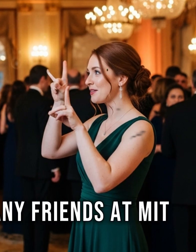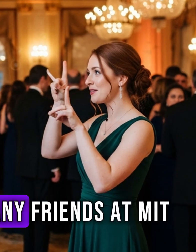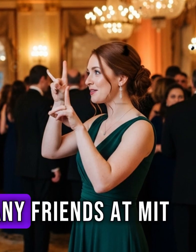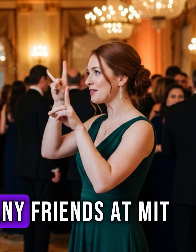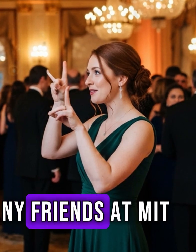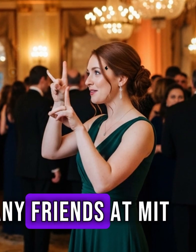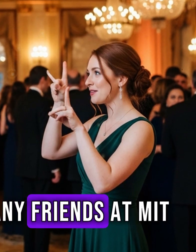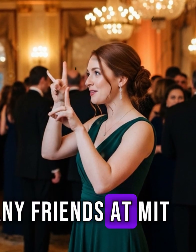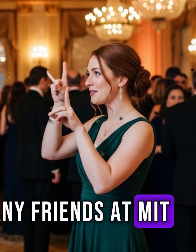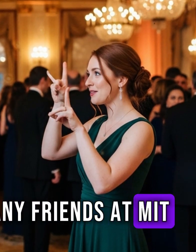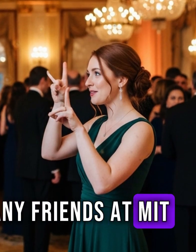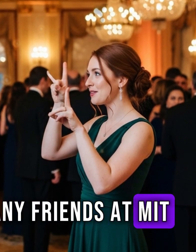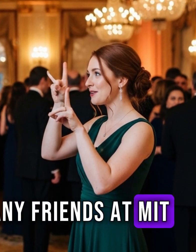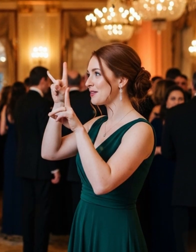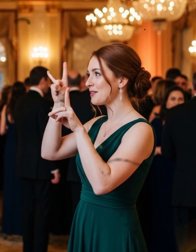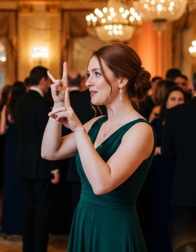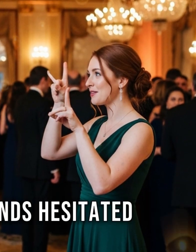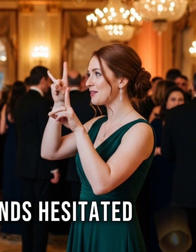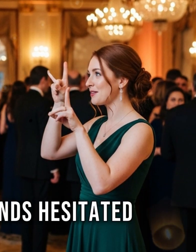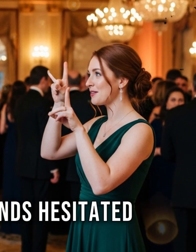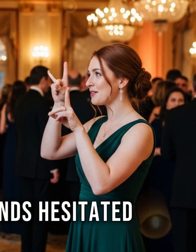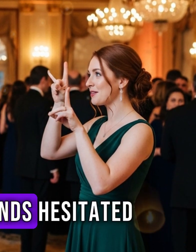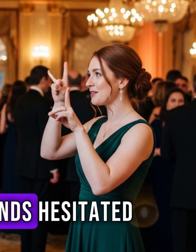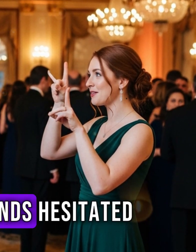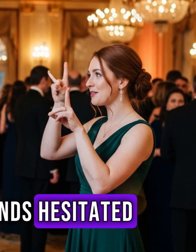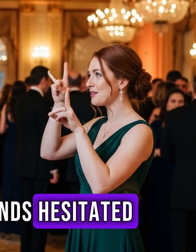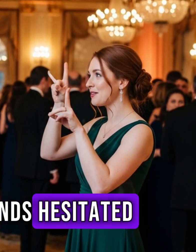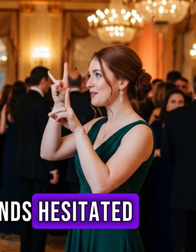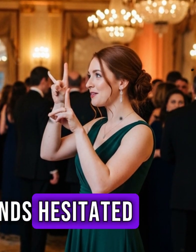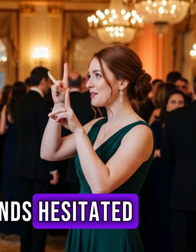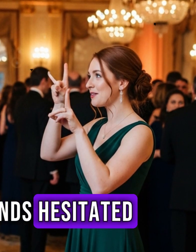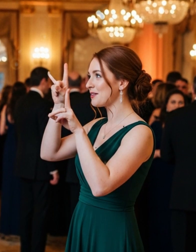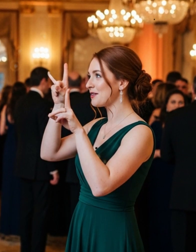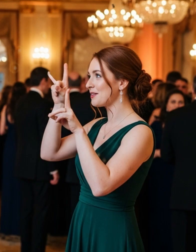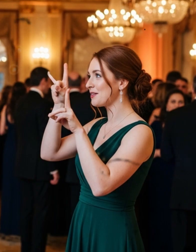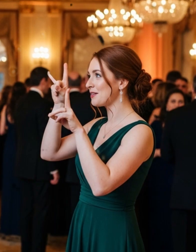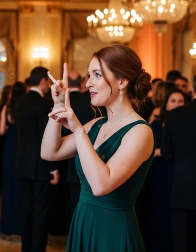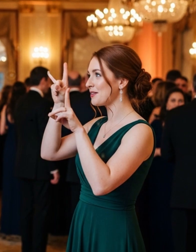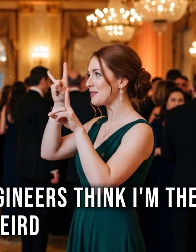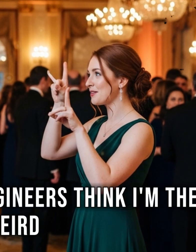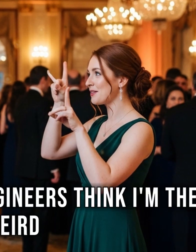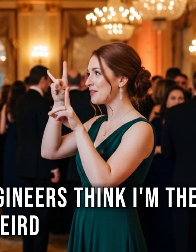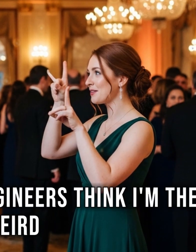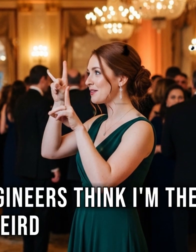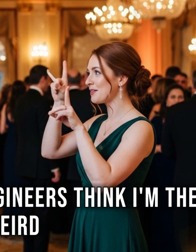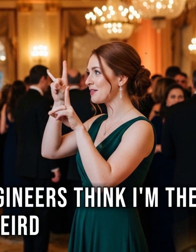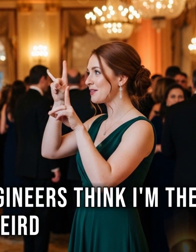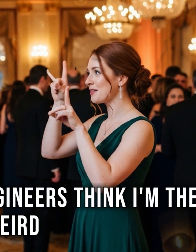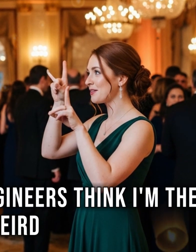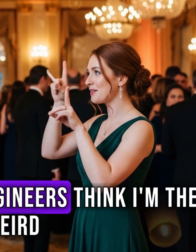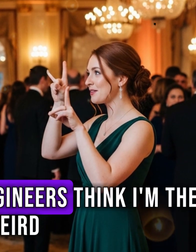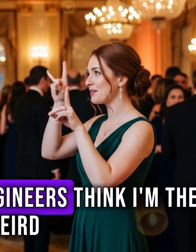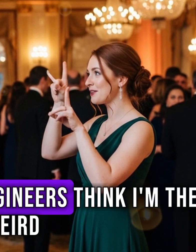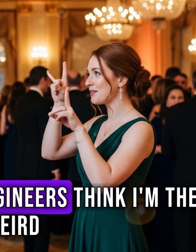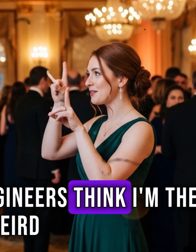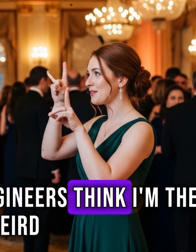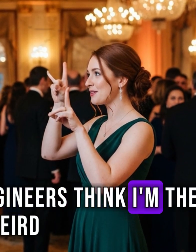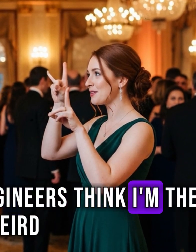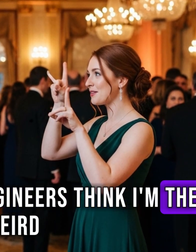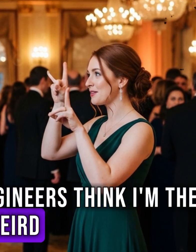many friends at MIT? Julian's hands hesitated. Not really. The engineers think I'm the weird